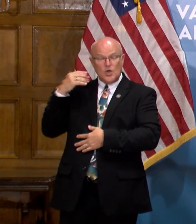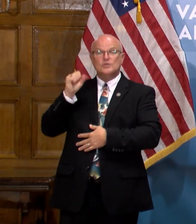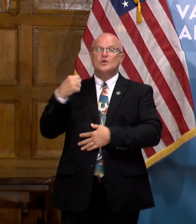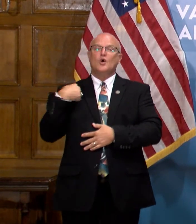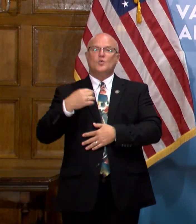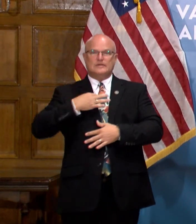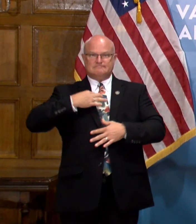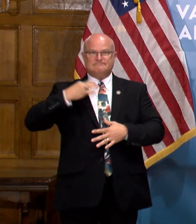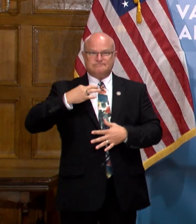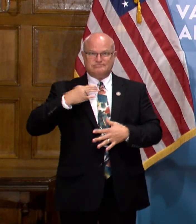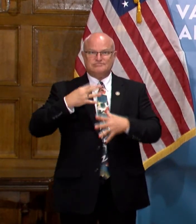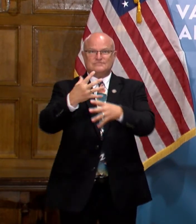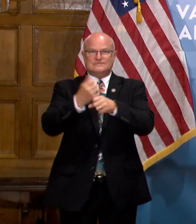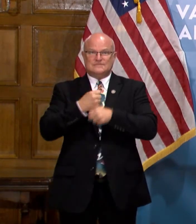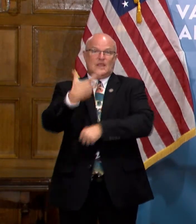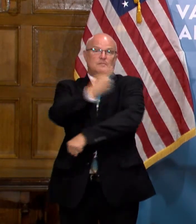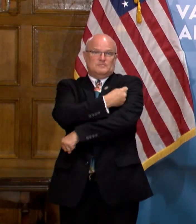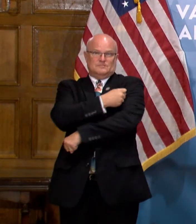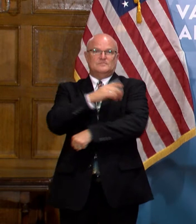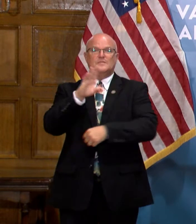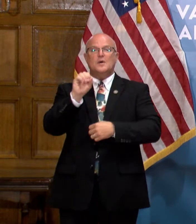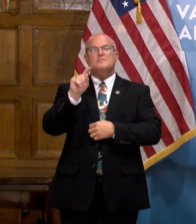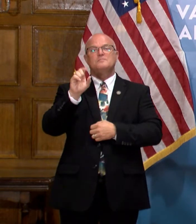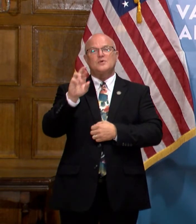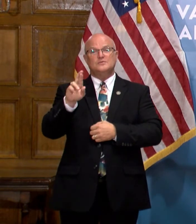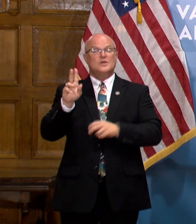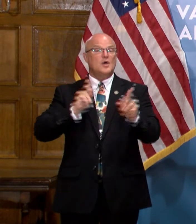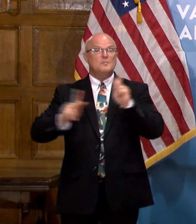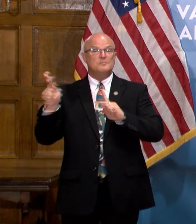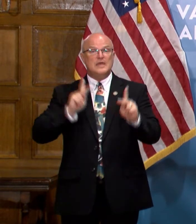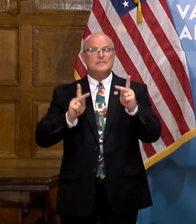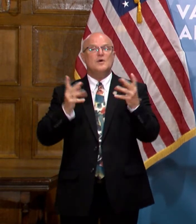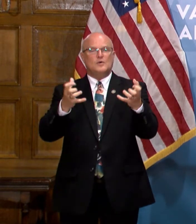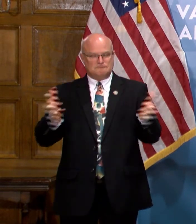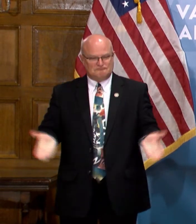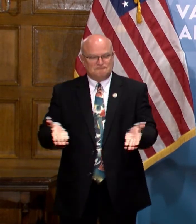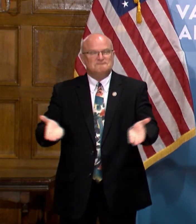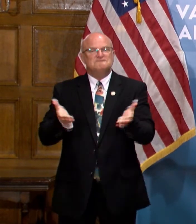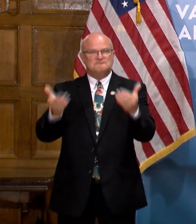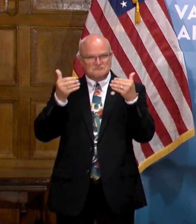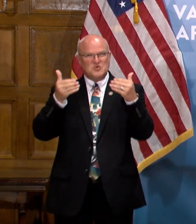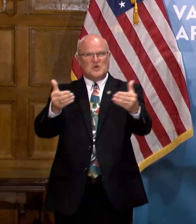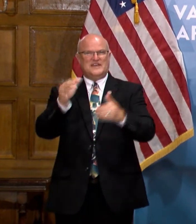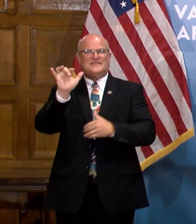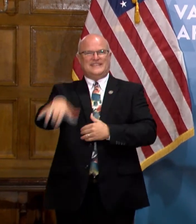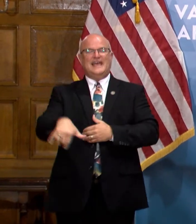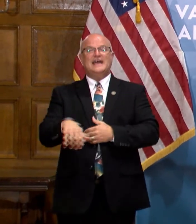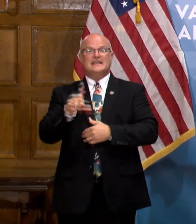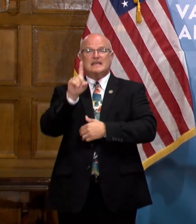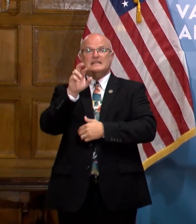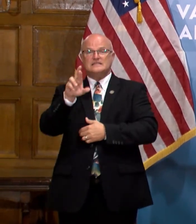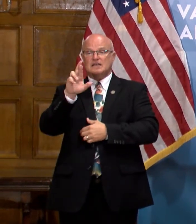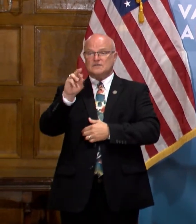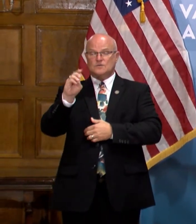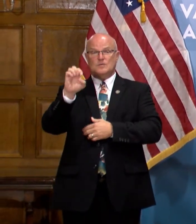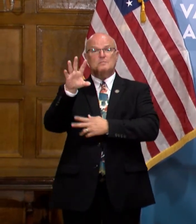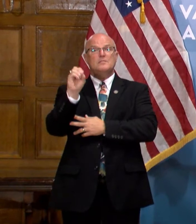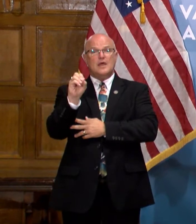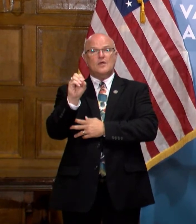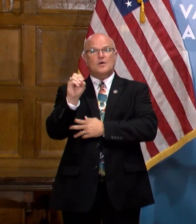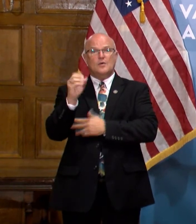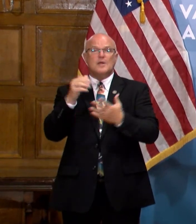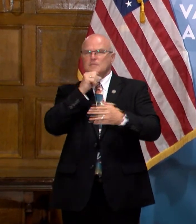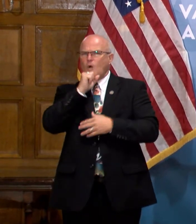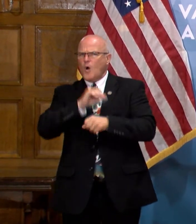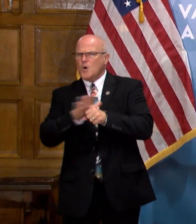we're eligible to receive a booster shot, and everybody who's eligible, we want to encourage them to do that. And Dr. Romero, you're